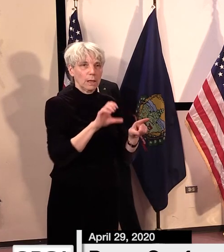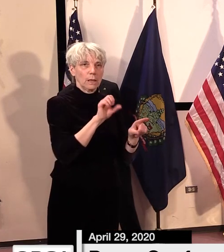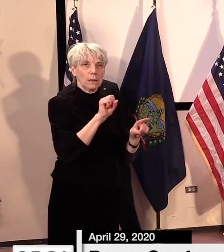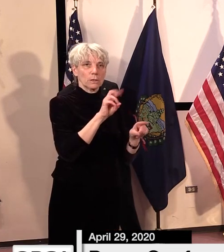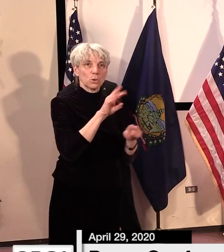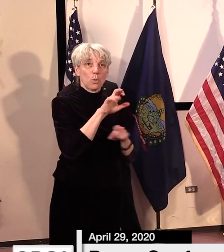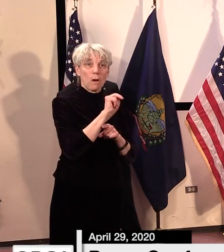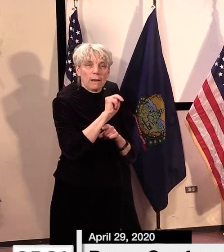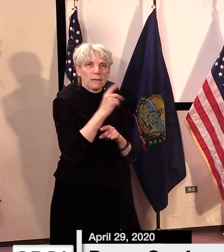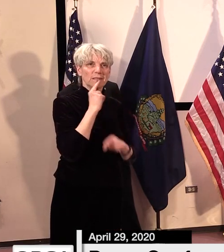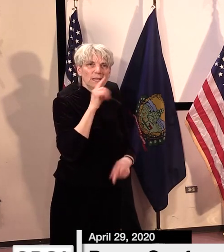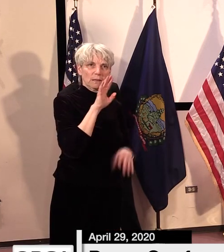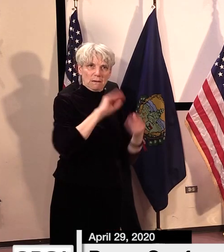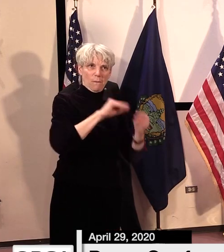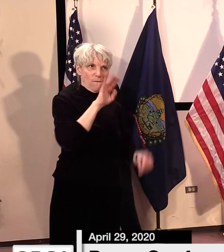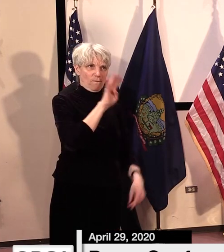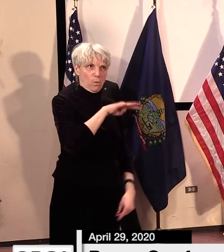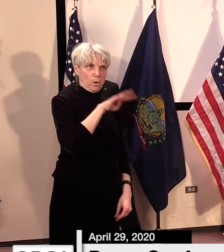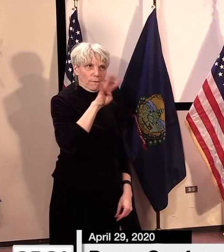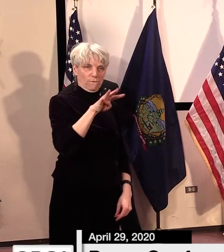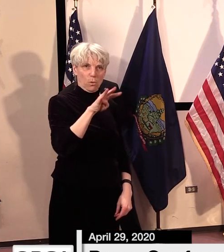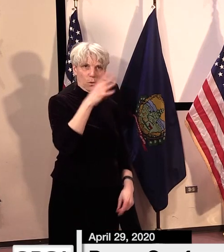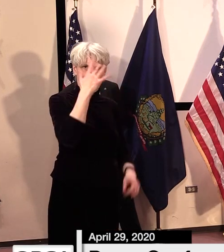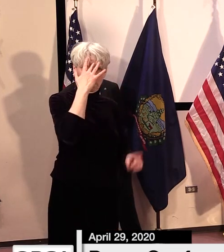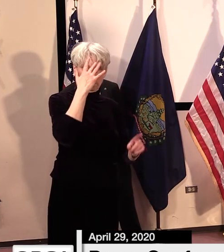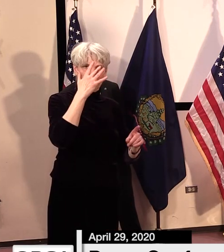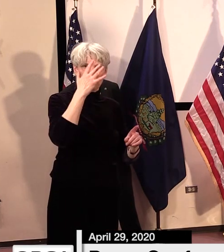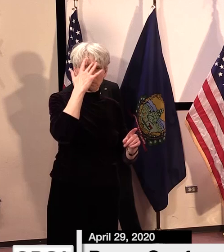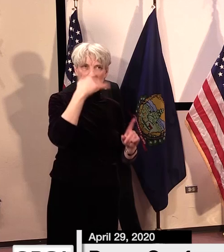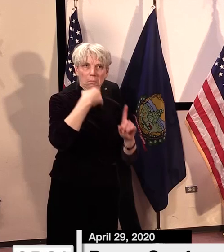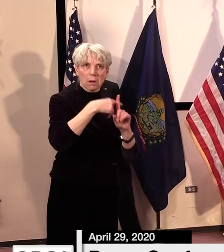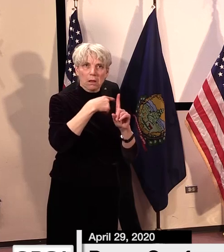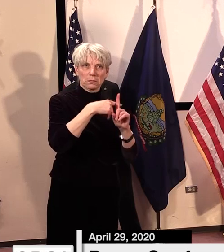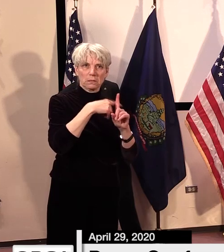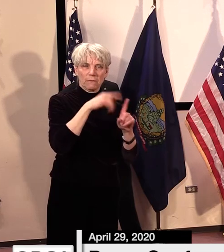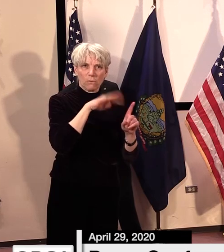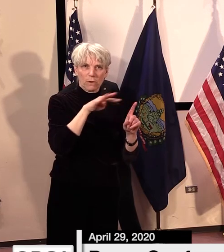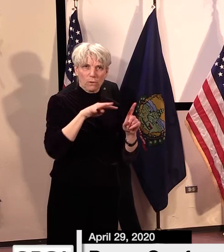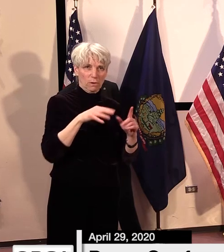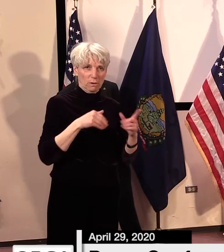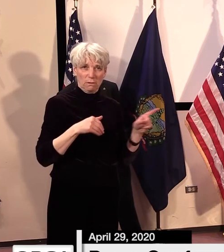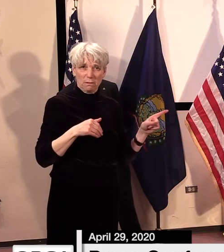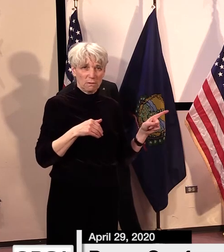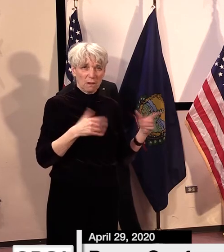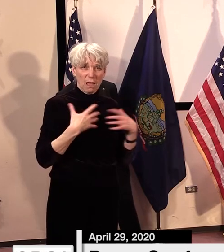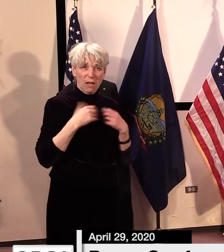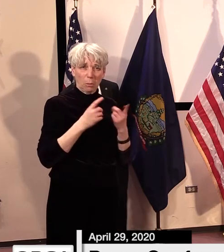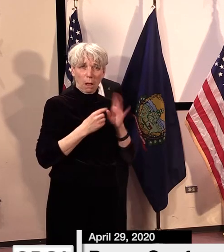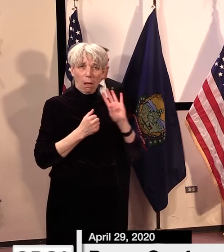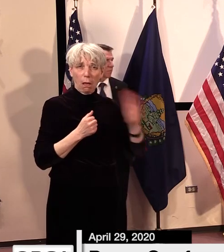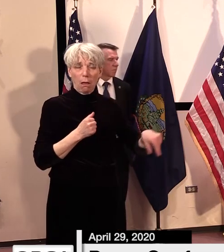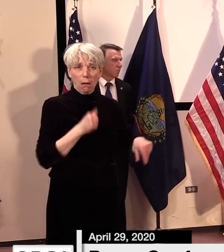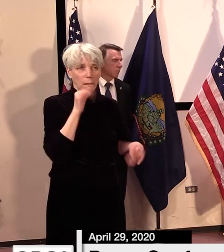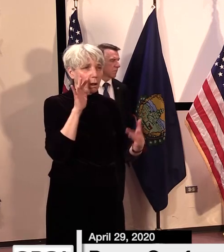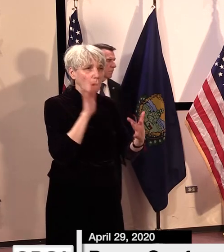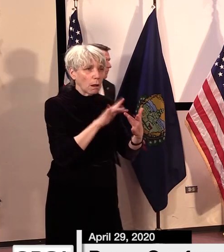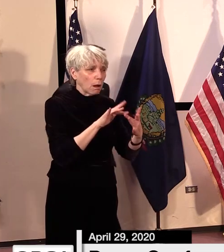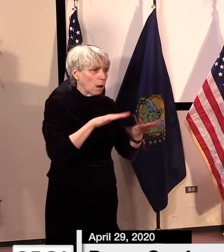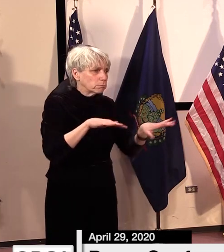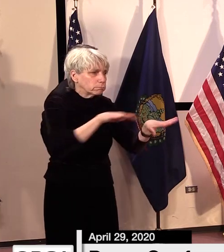Swanton show up, the health department does not feel it needs to reach out to that town of 6,000 and